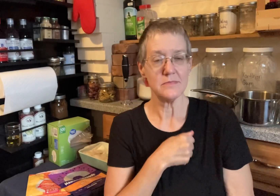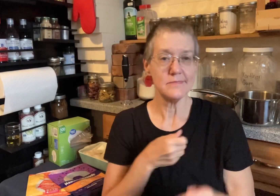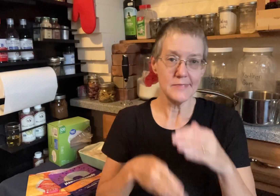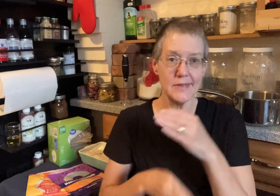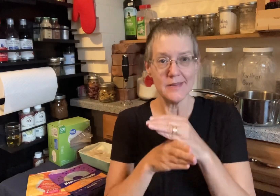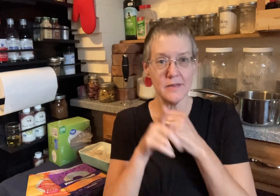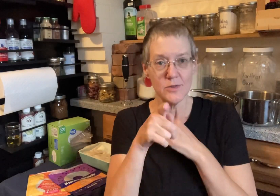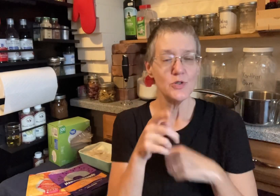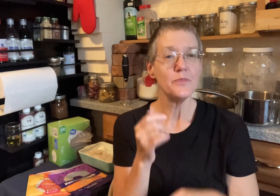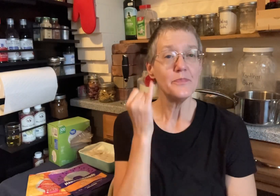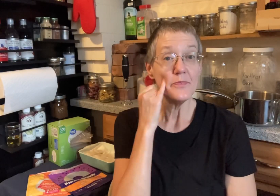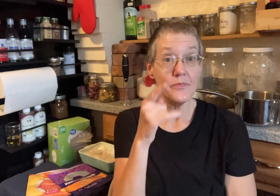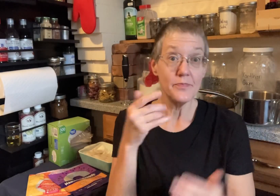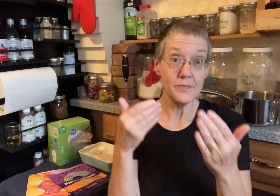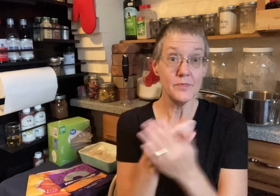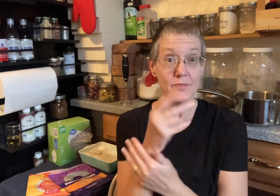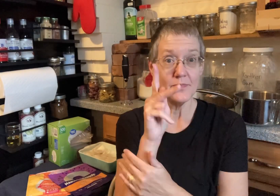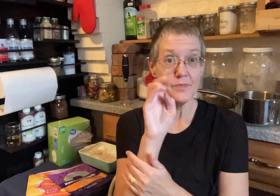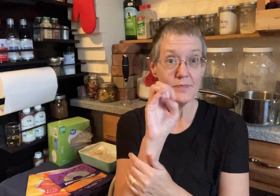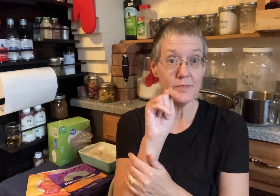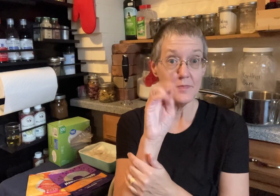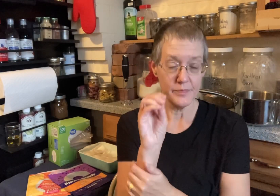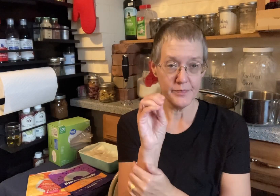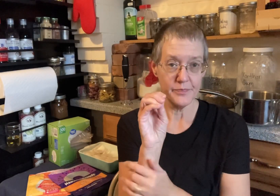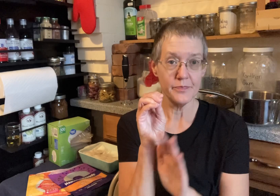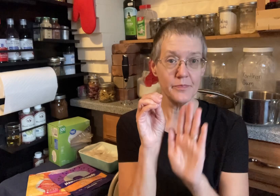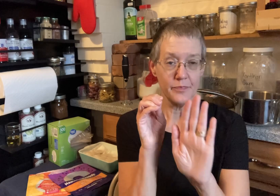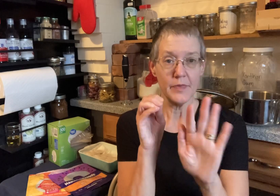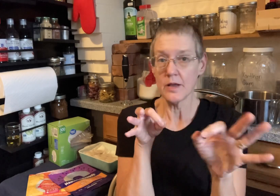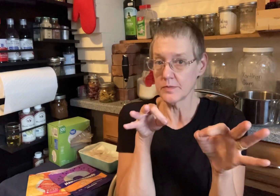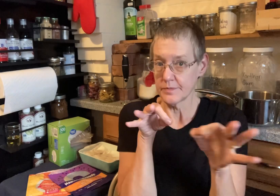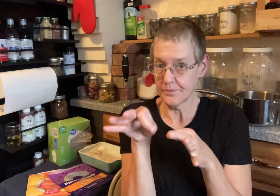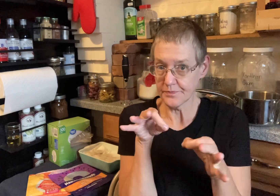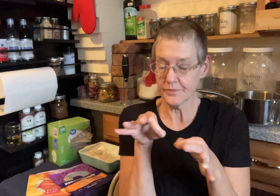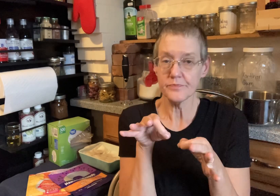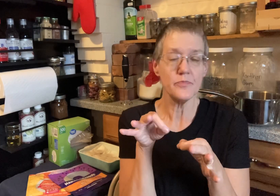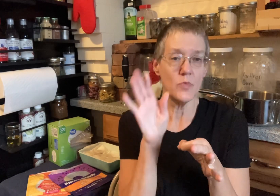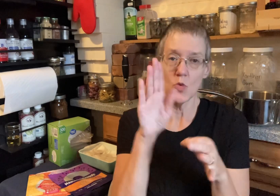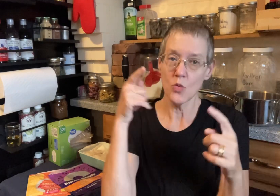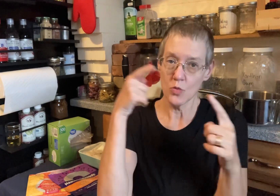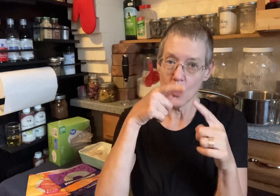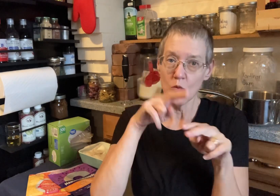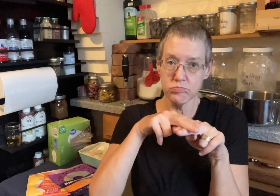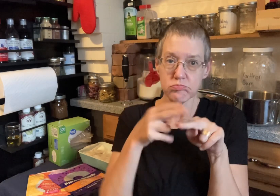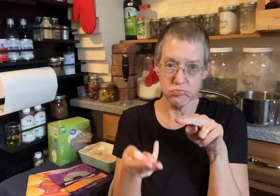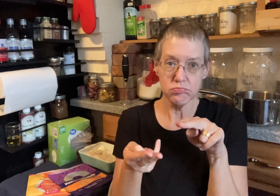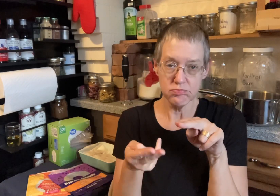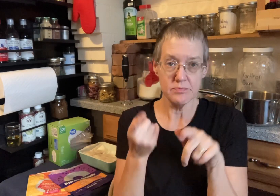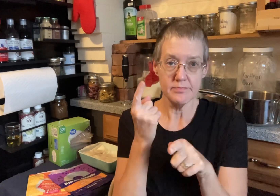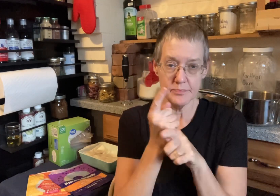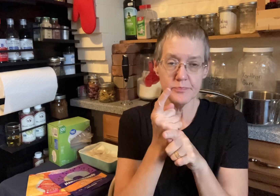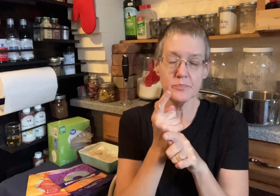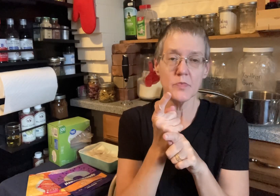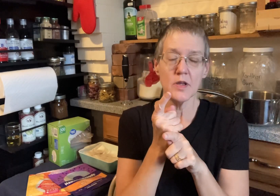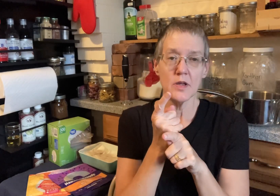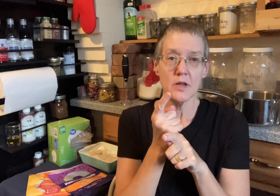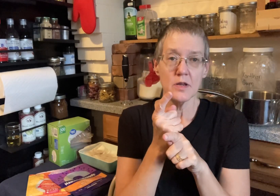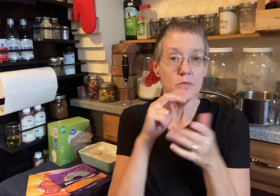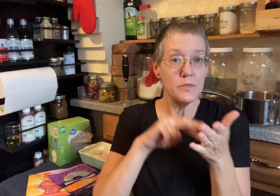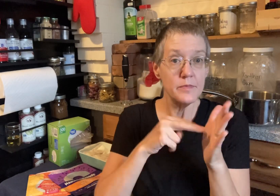Oh, sorry, I kicked you guys. Now, if you're new to keto, let me explain. If the goal is weight